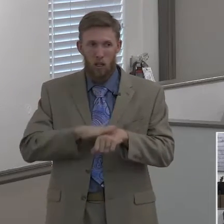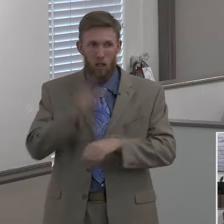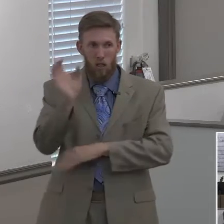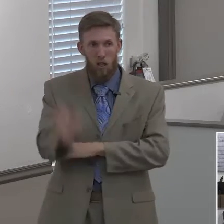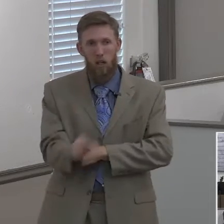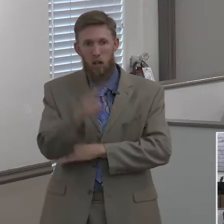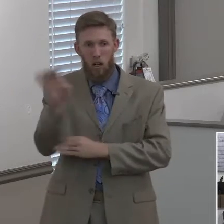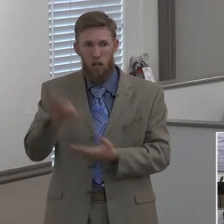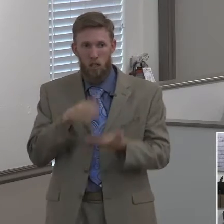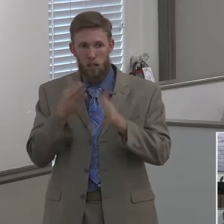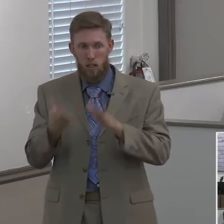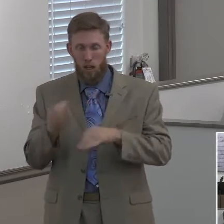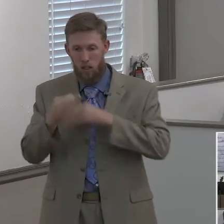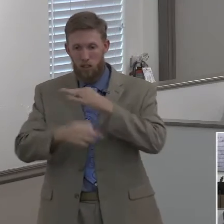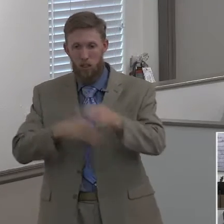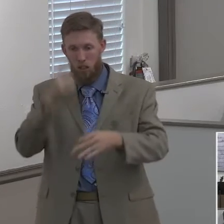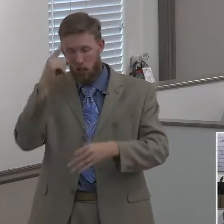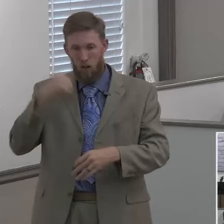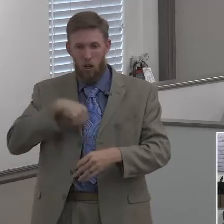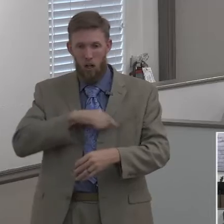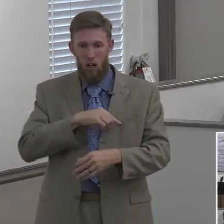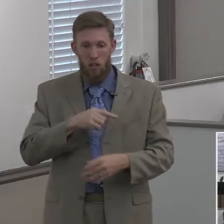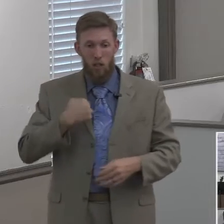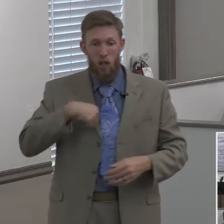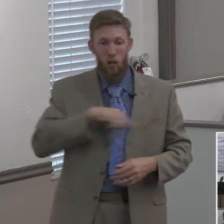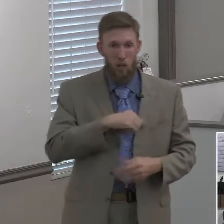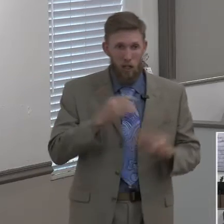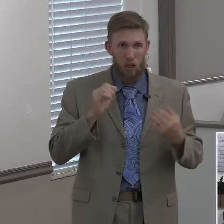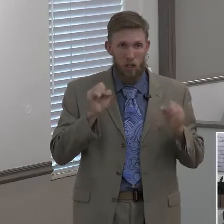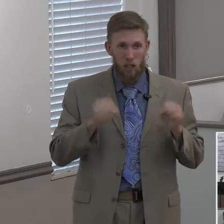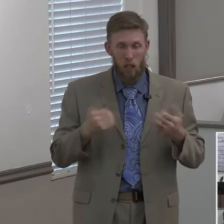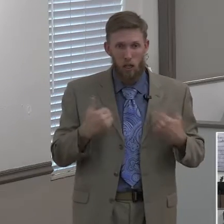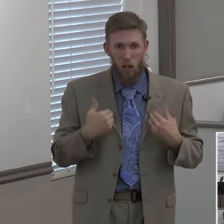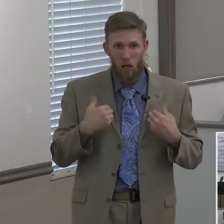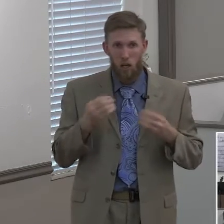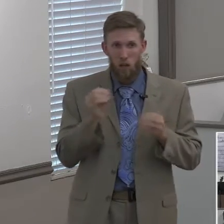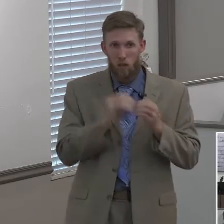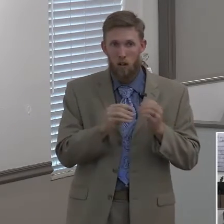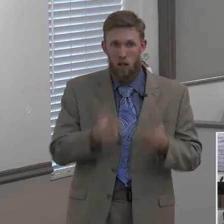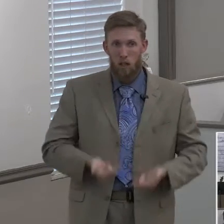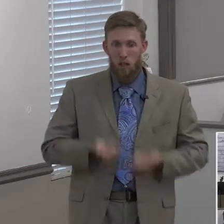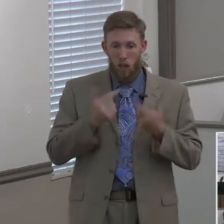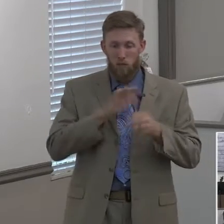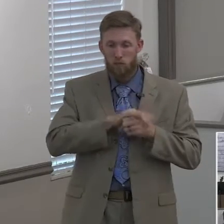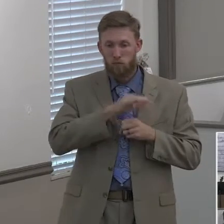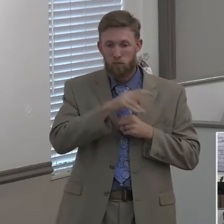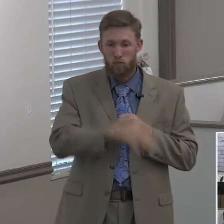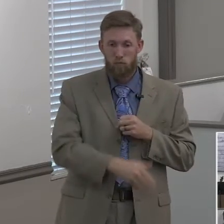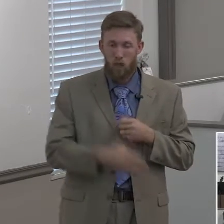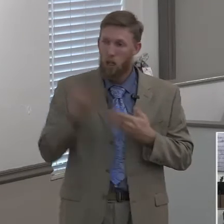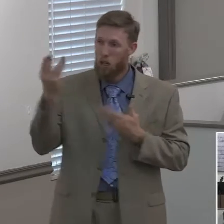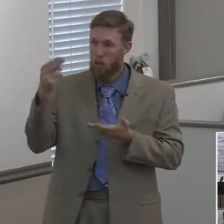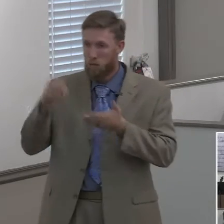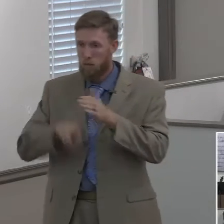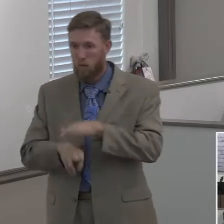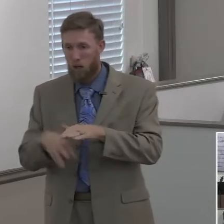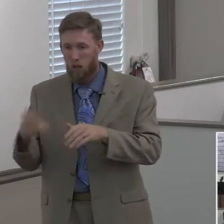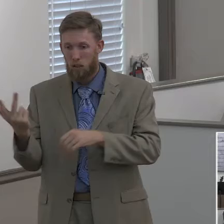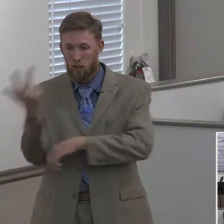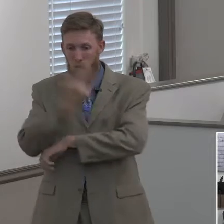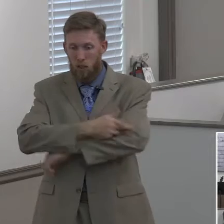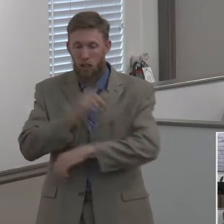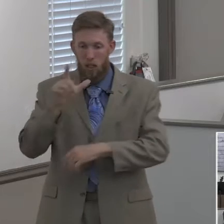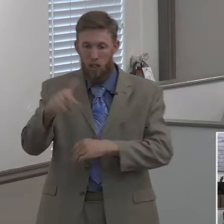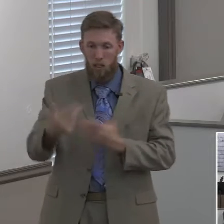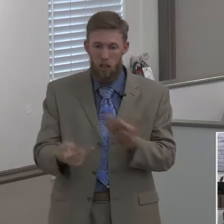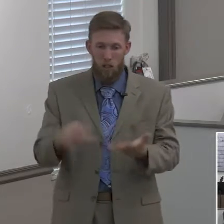and died for us that we might have life and have it more abundantly. And He was buried and He rose again the third day. I've been to